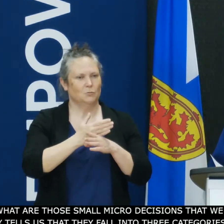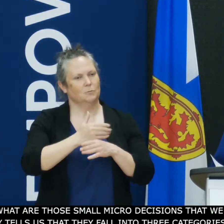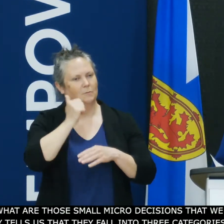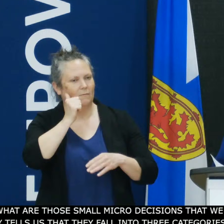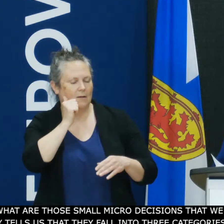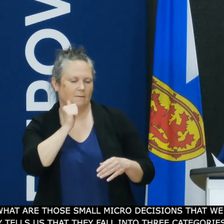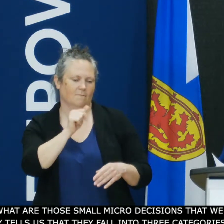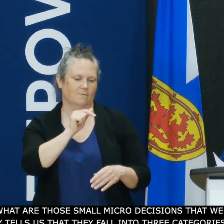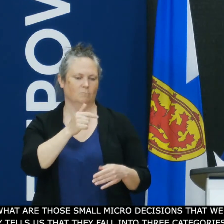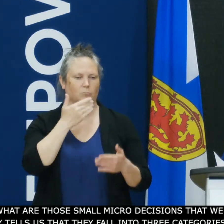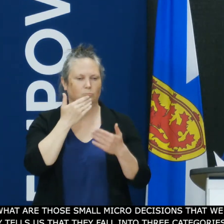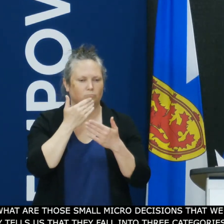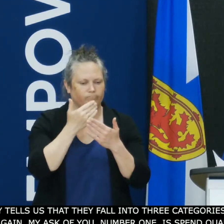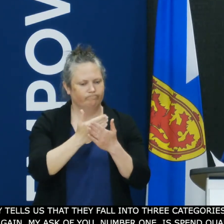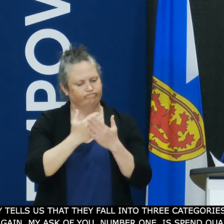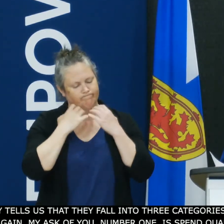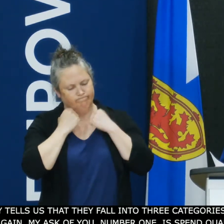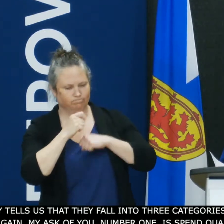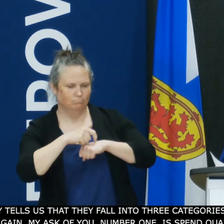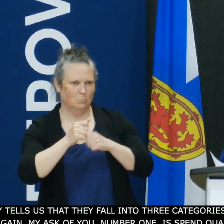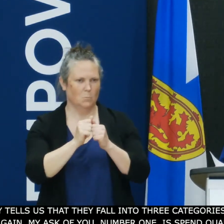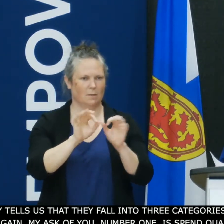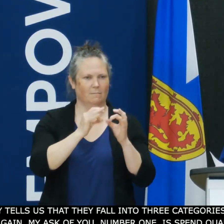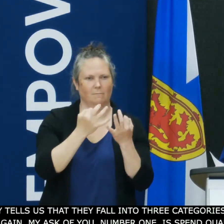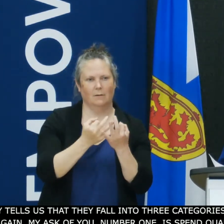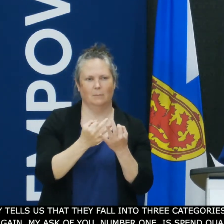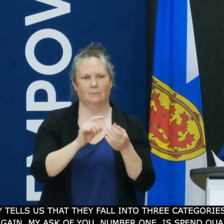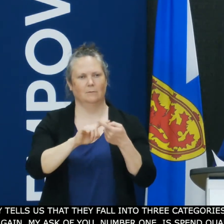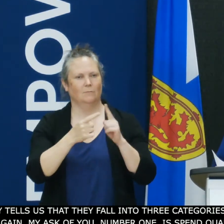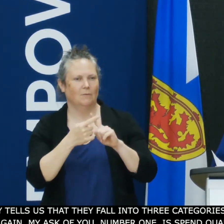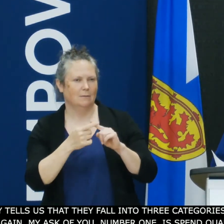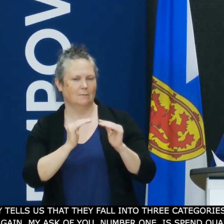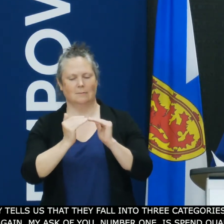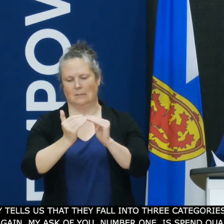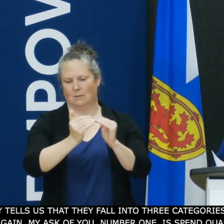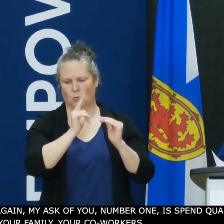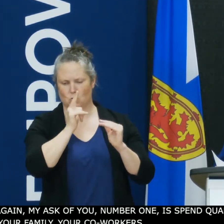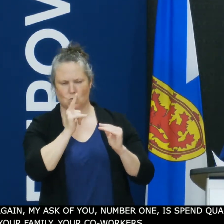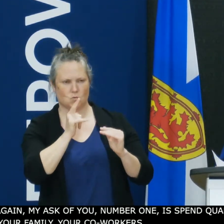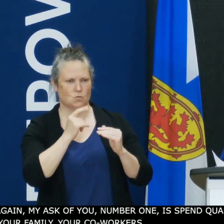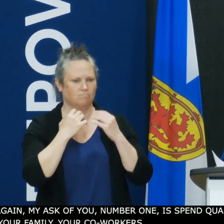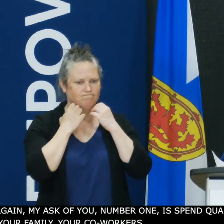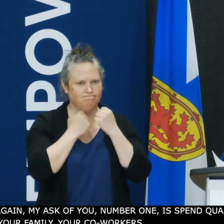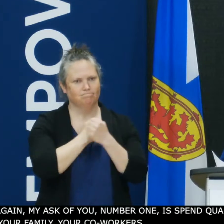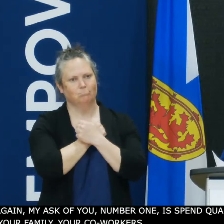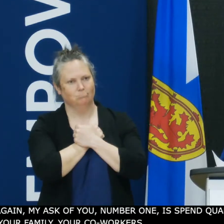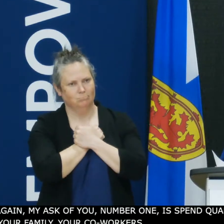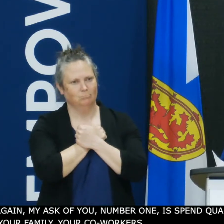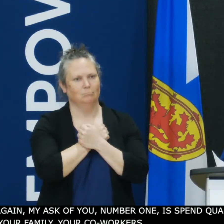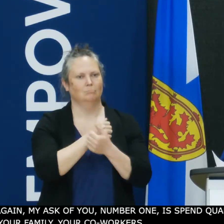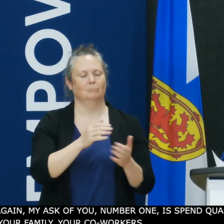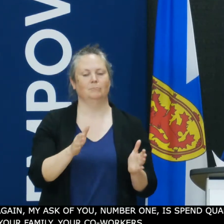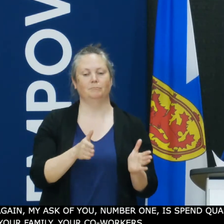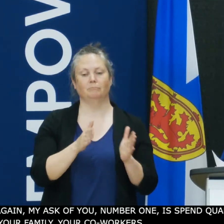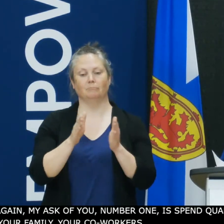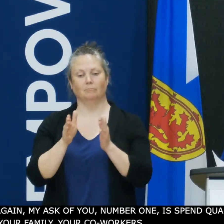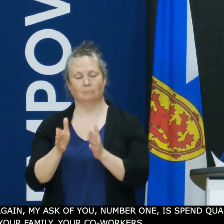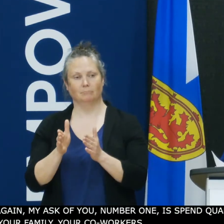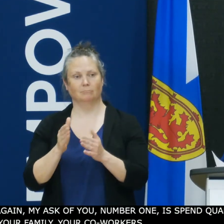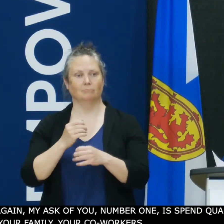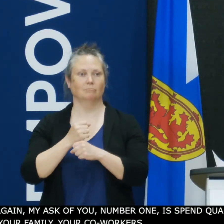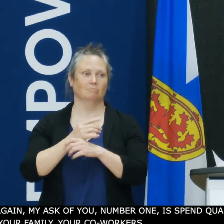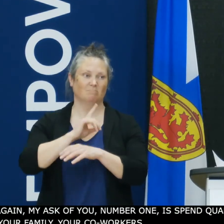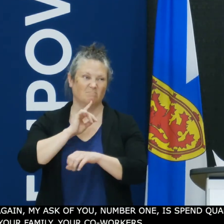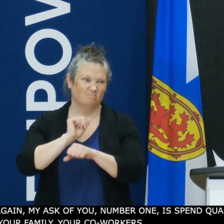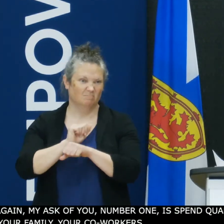life, your family, your coworkers. Number 2, be truly compassionate and supportive of